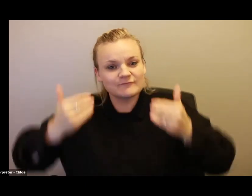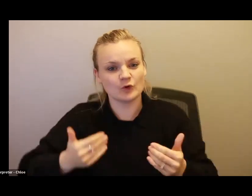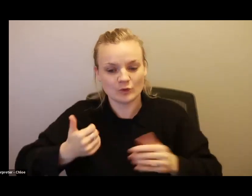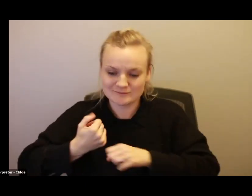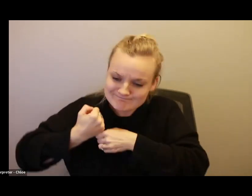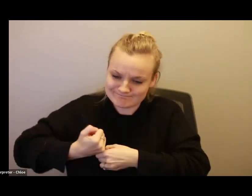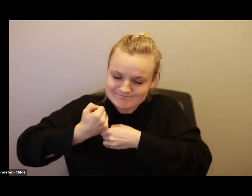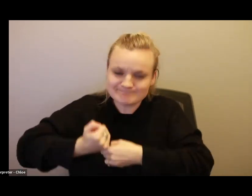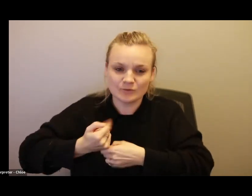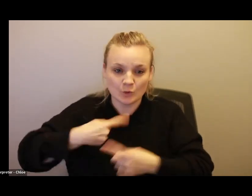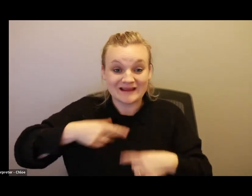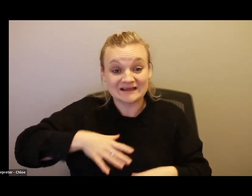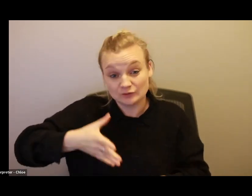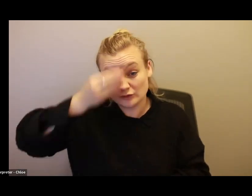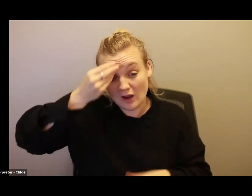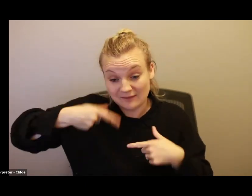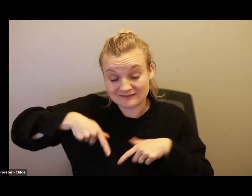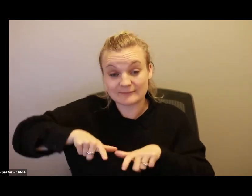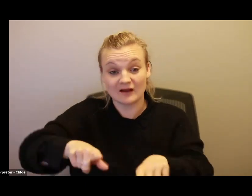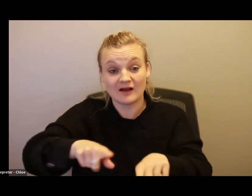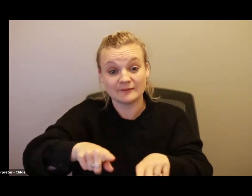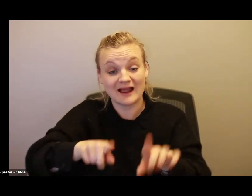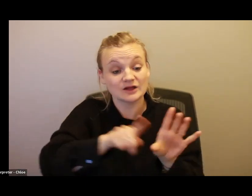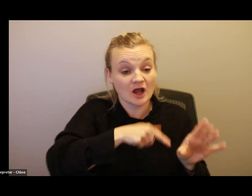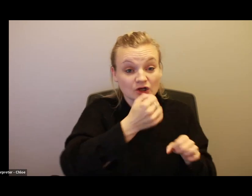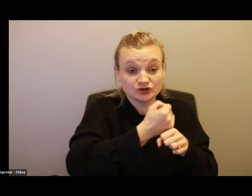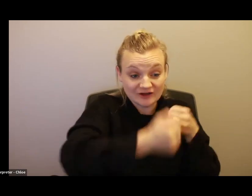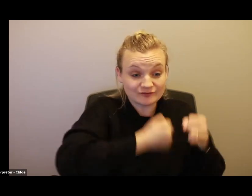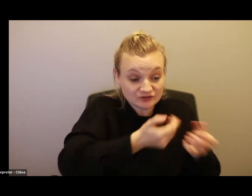we need to learn as young generations, and how we need to